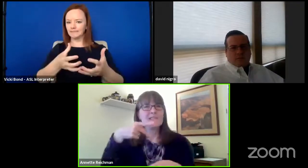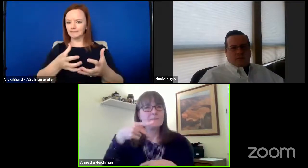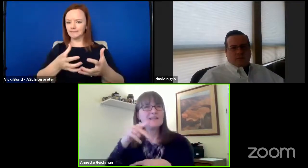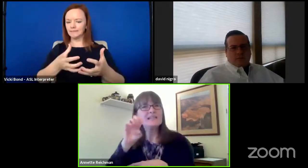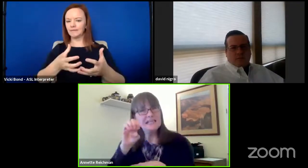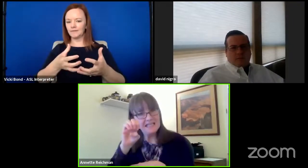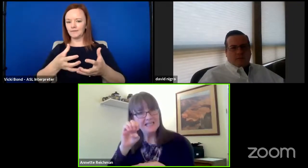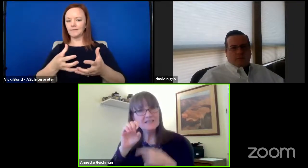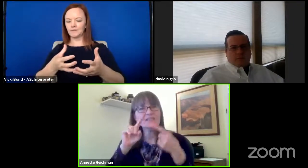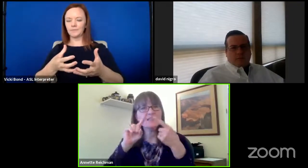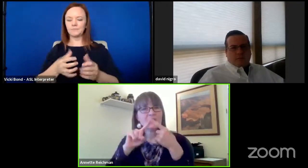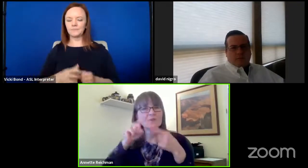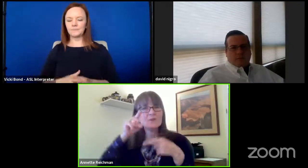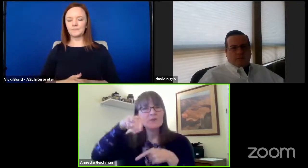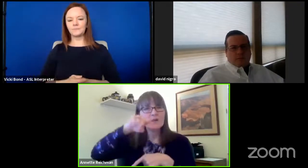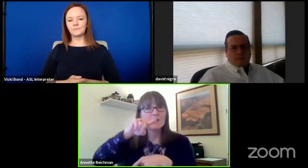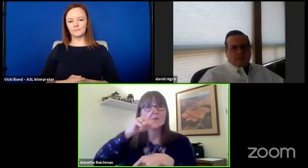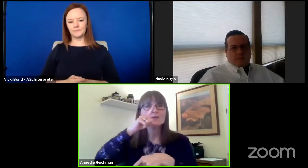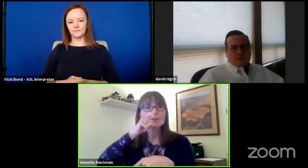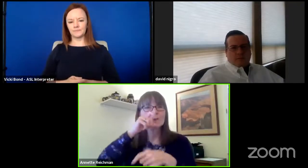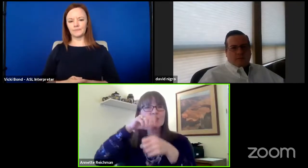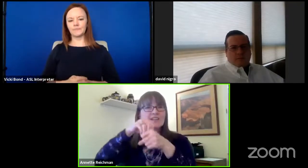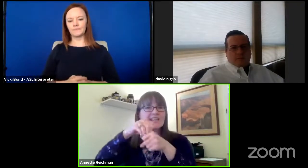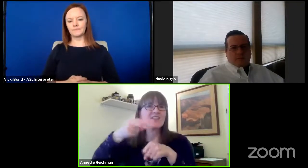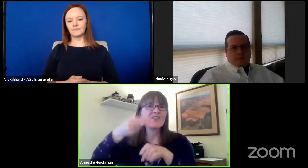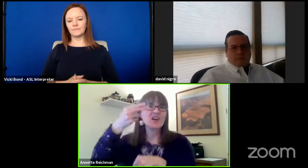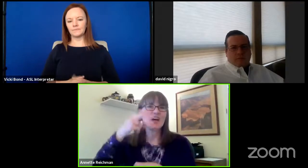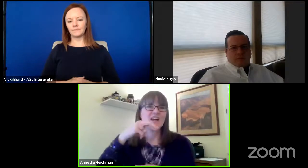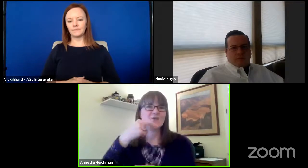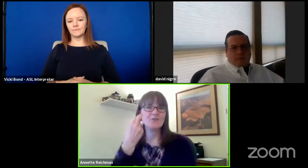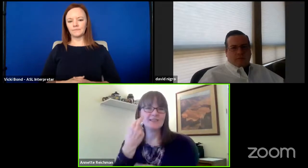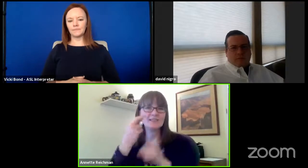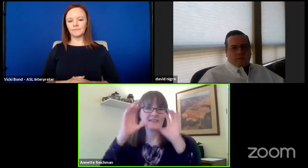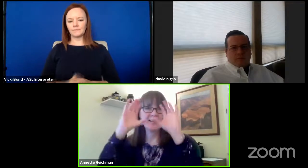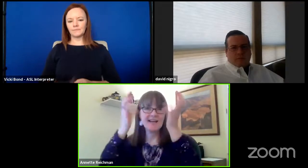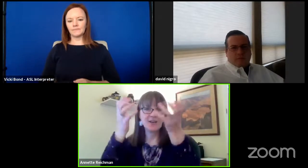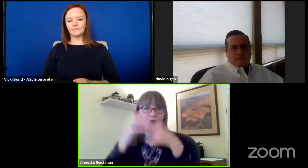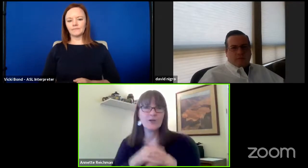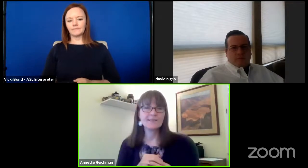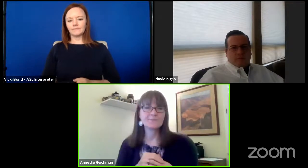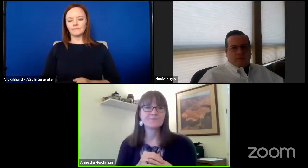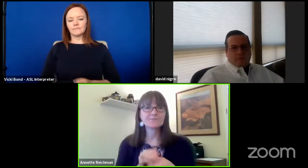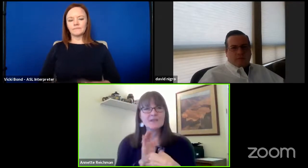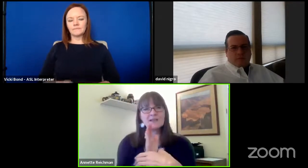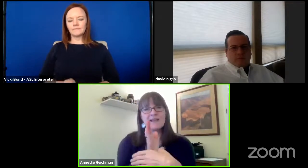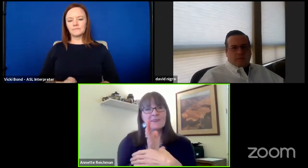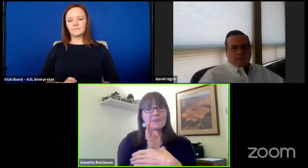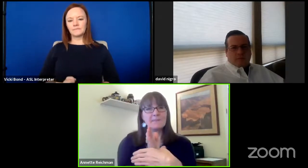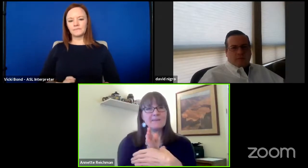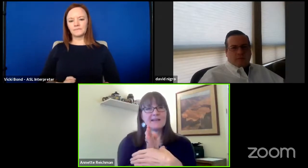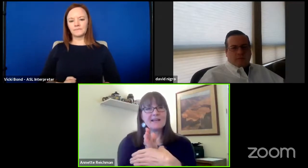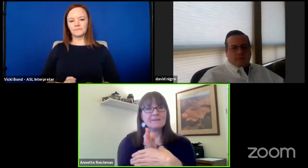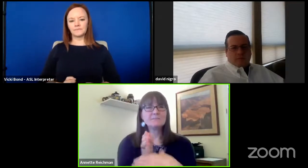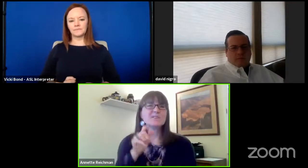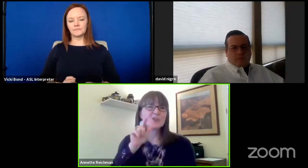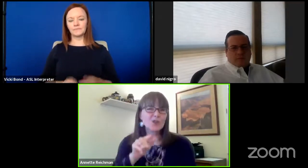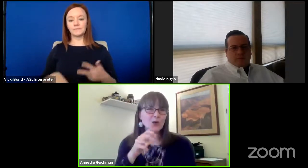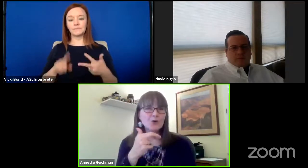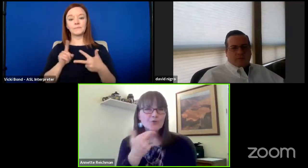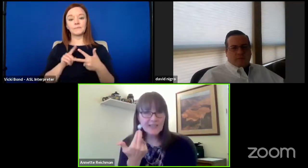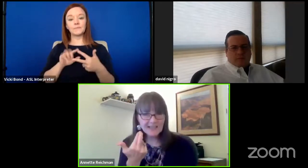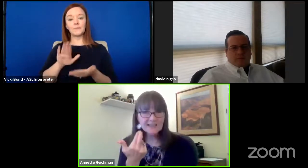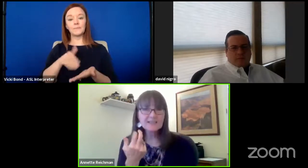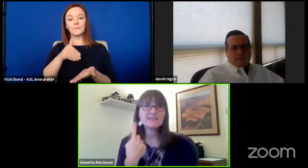equipment, PPE, to those who are in the high risk category. In the medium